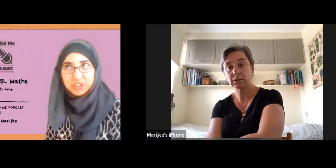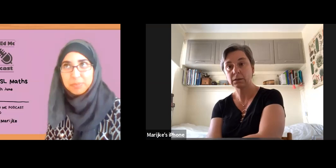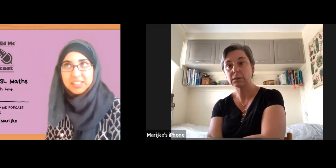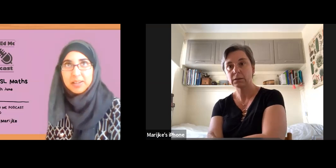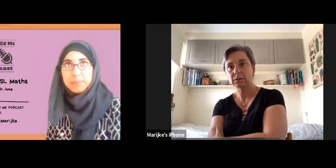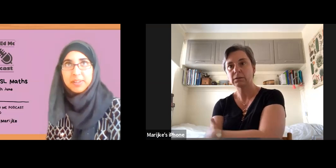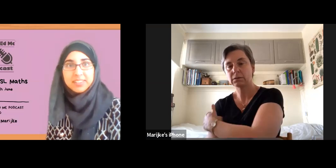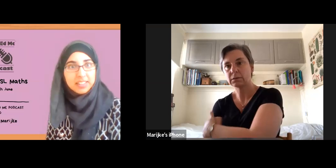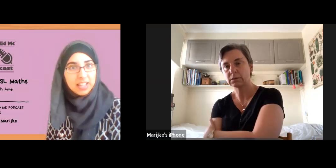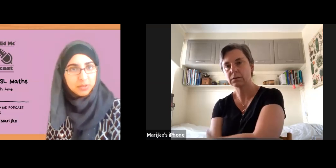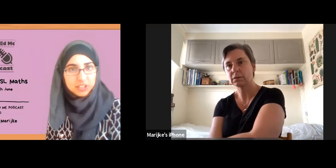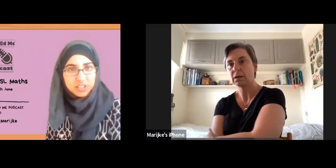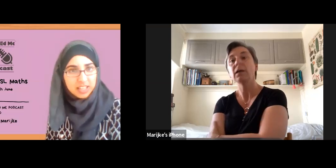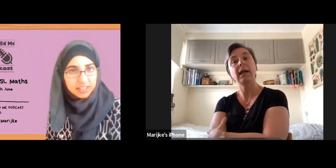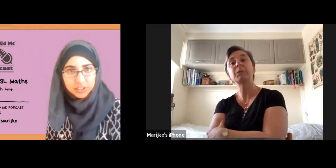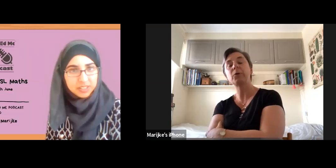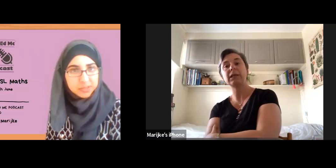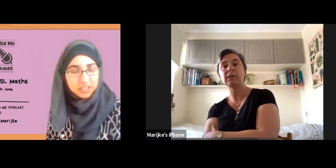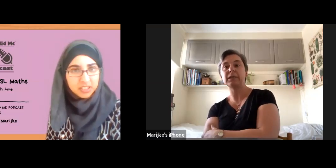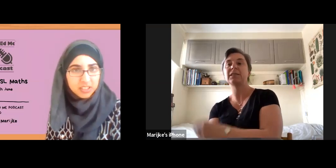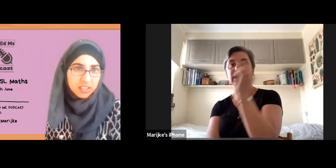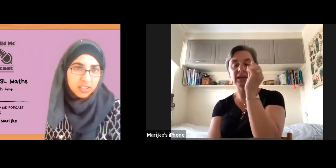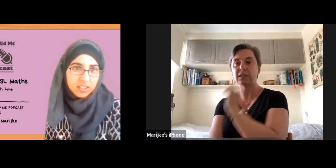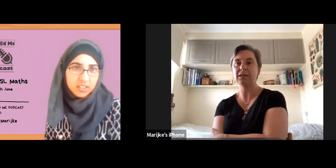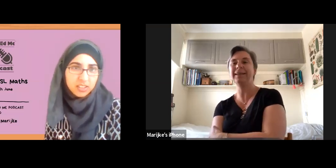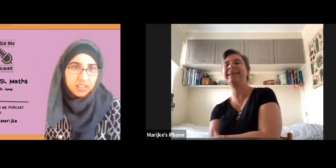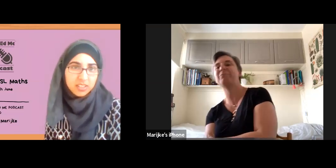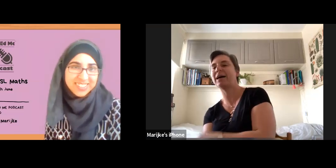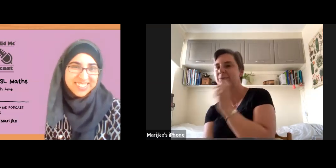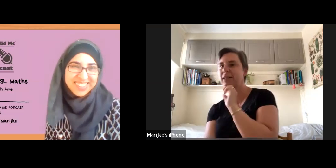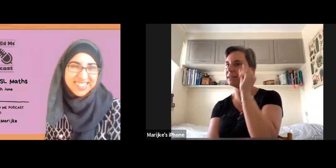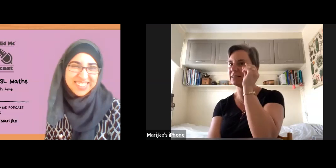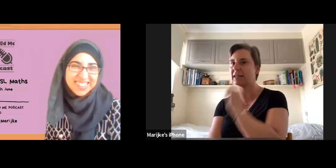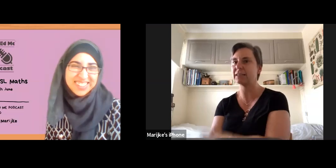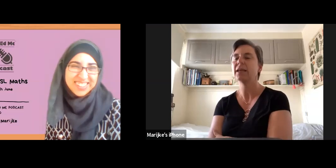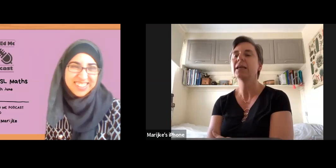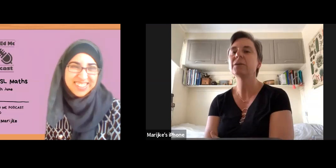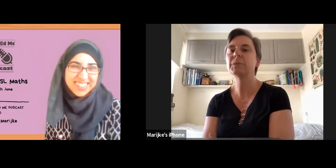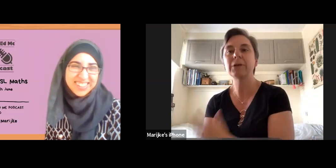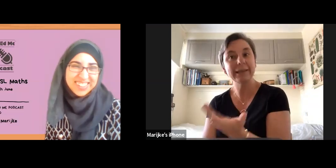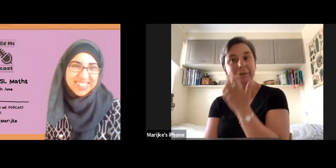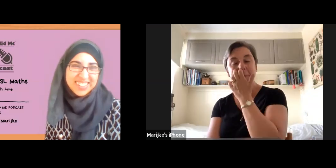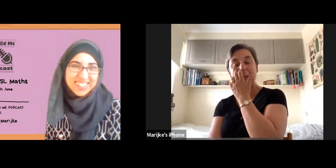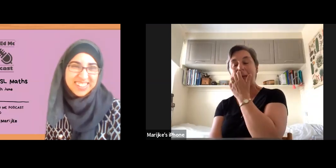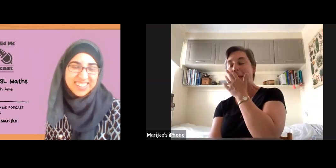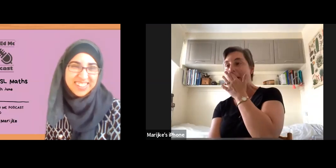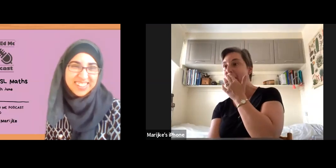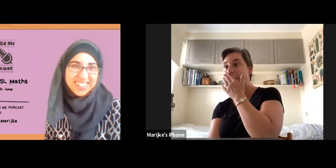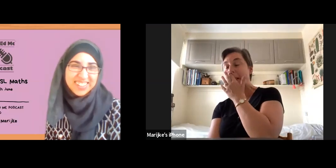pick up the language there? I spoke a little bit sedikit. Bahasa Malaya sedikit. So I spoke a little bit of Malay. Loved